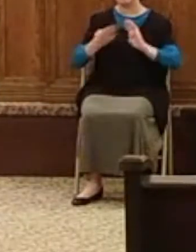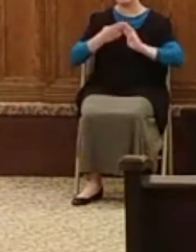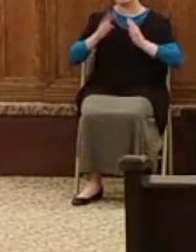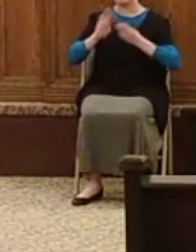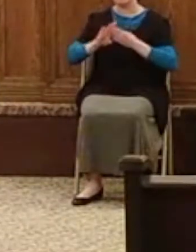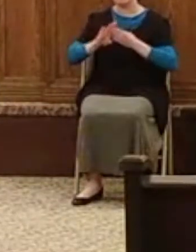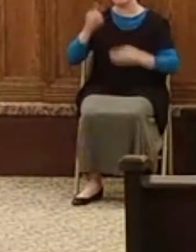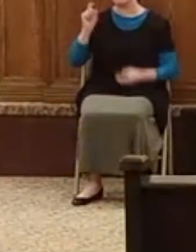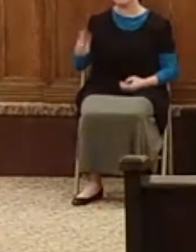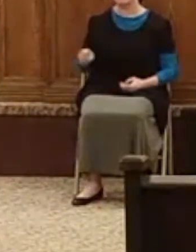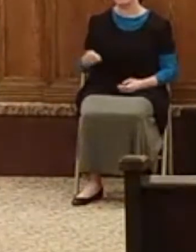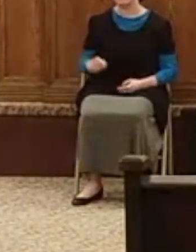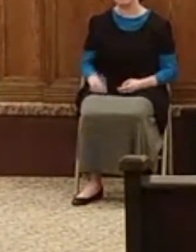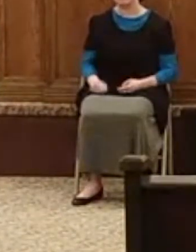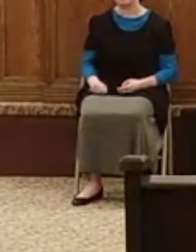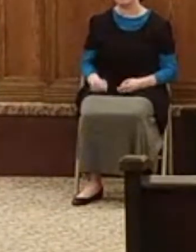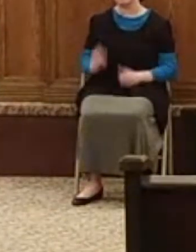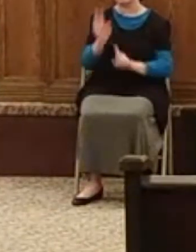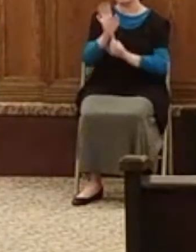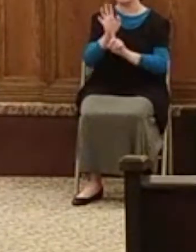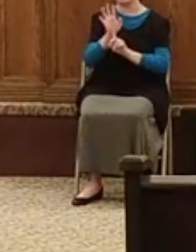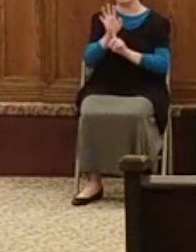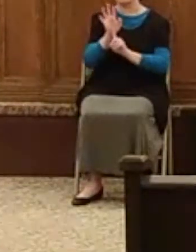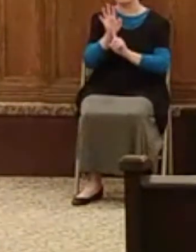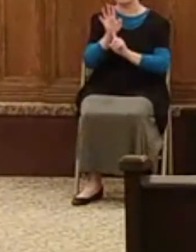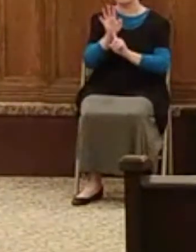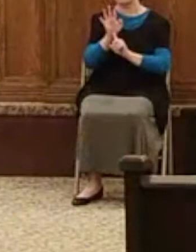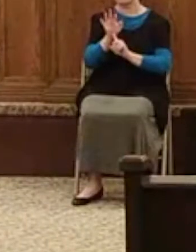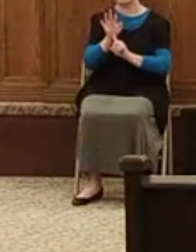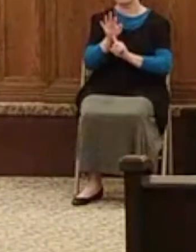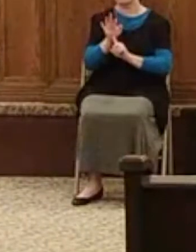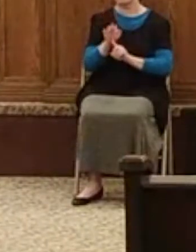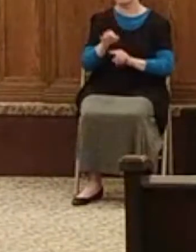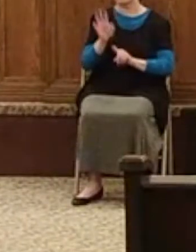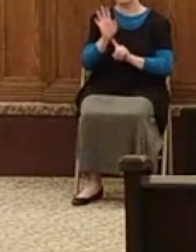What this city needs is a candle.